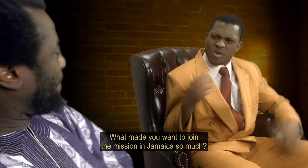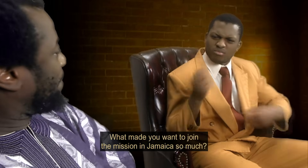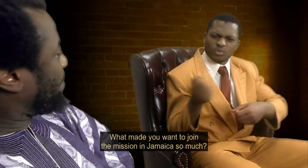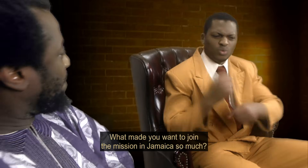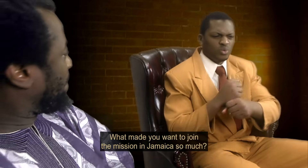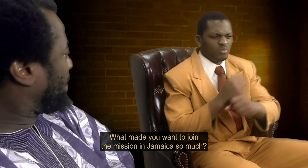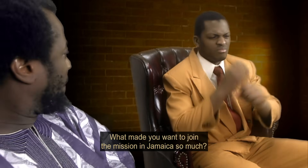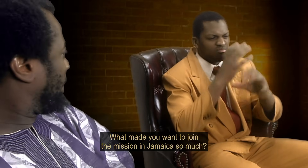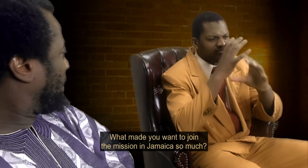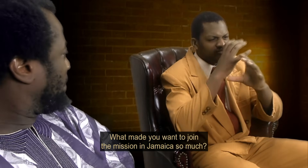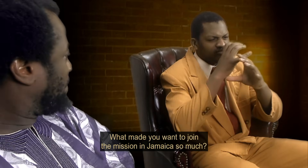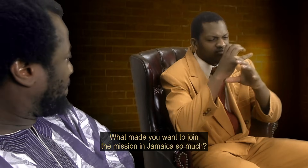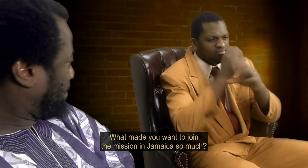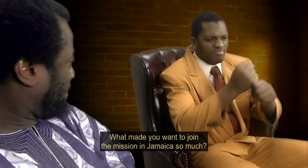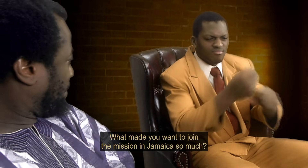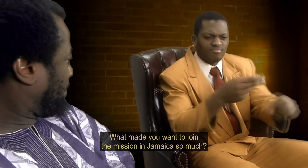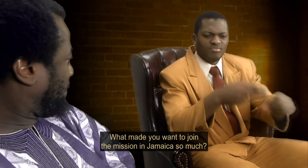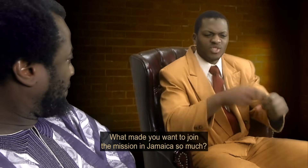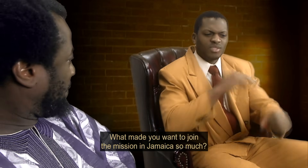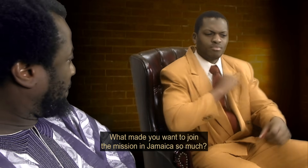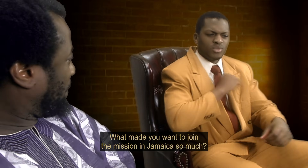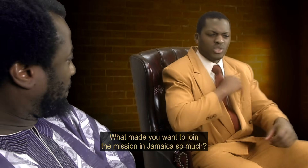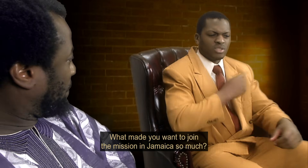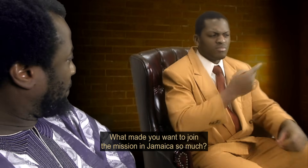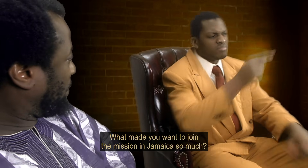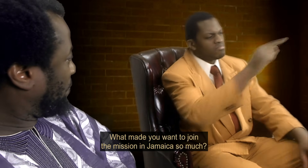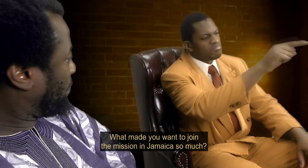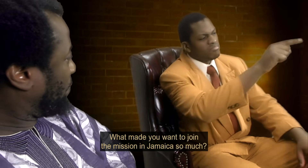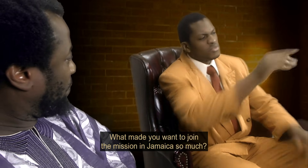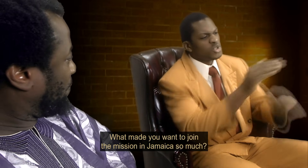What made you want to join the mission in Jamaica so much?